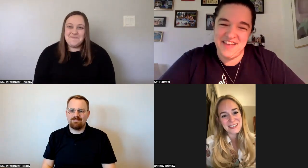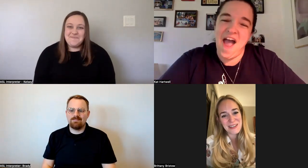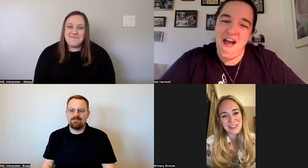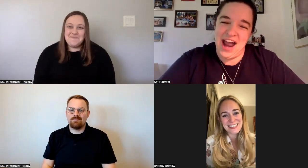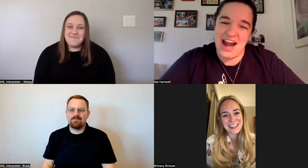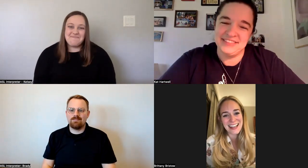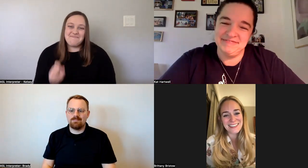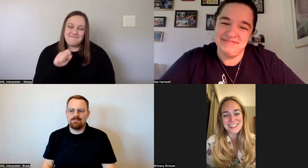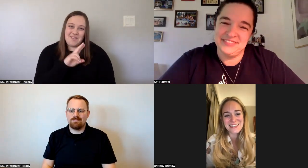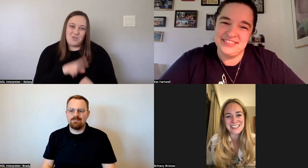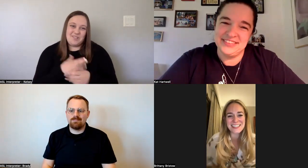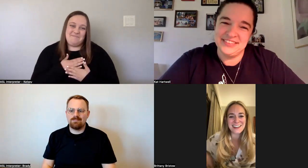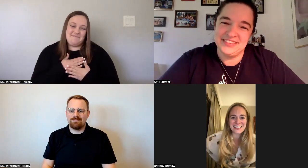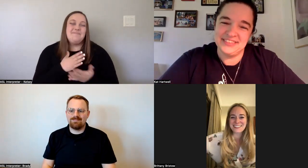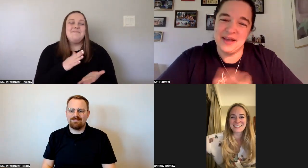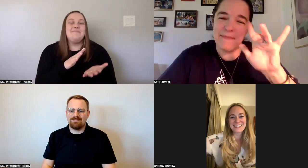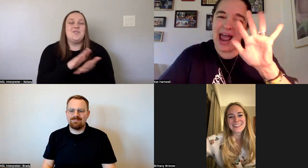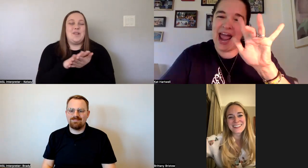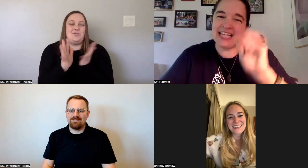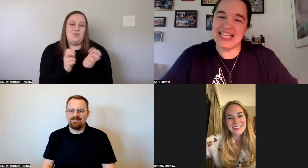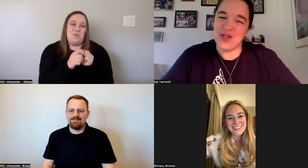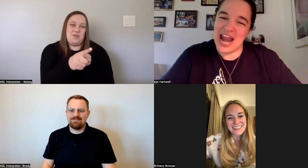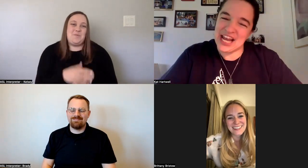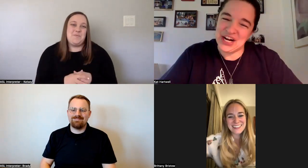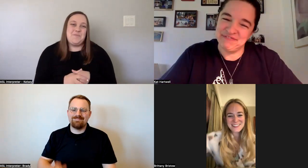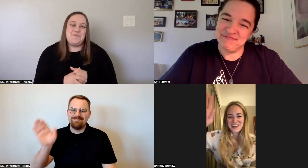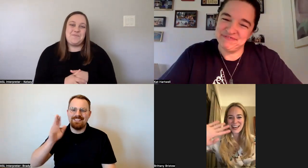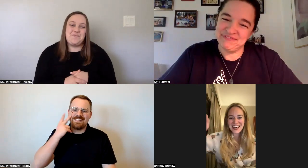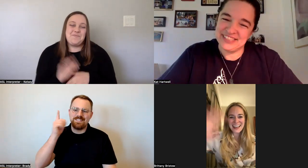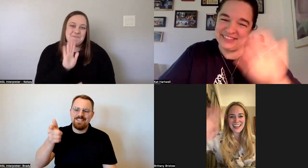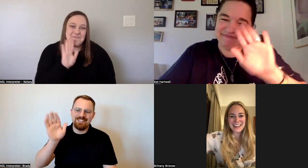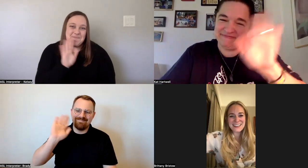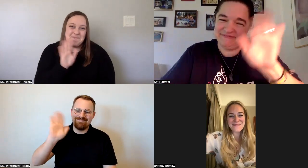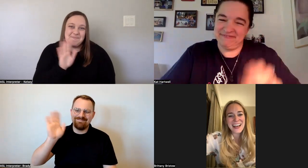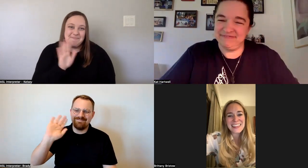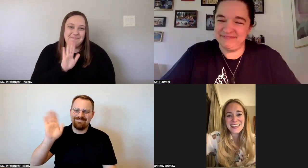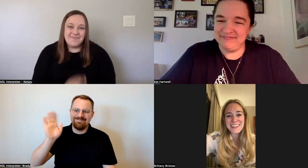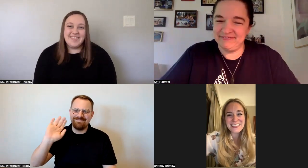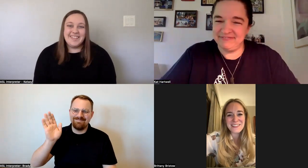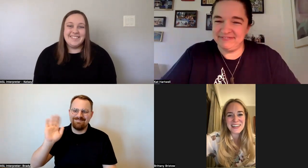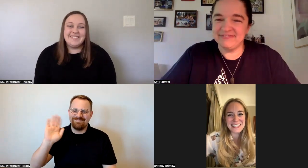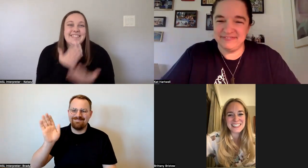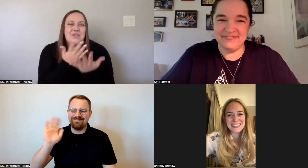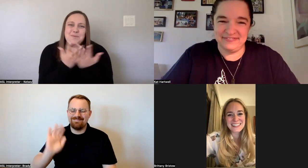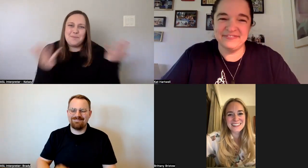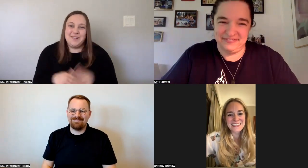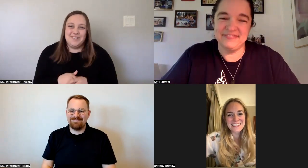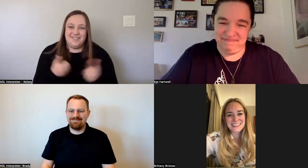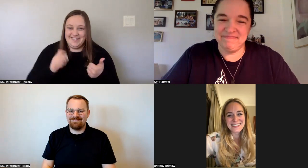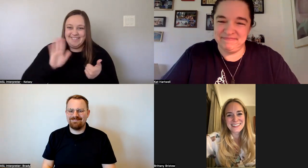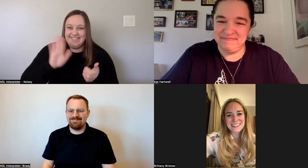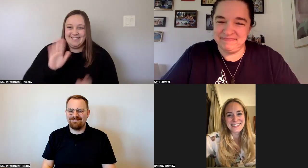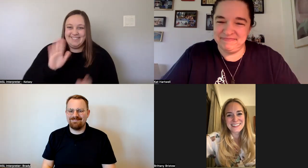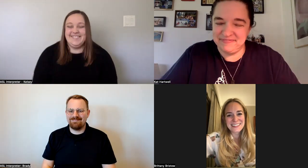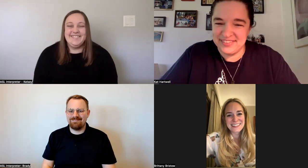Yeah. course, my pleasure, Kat. It was so nice to talk to you. Bye. See you later. Bye. Bye. Thank you guys so much.